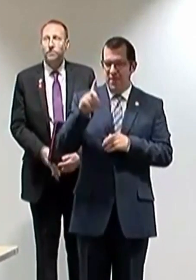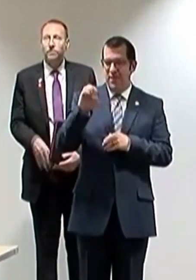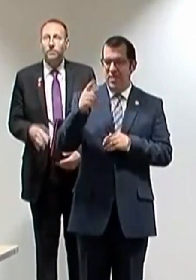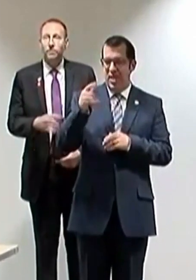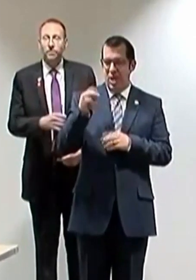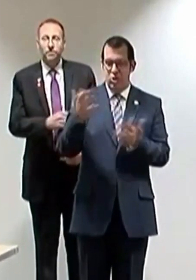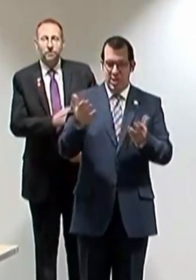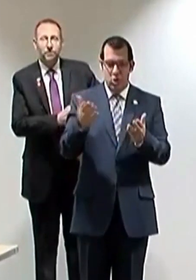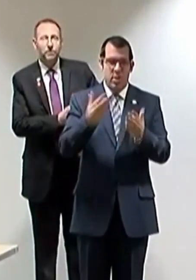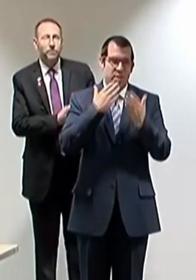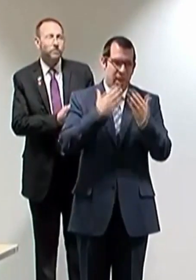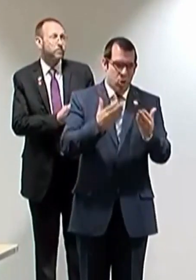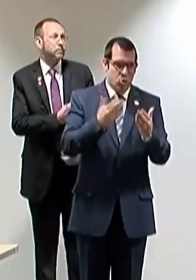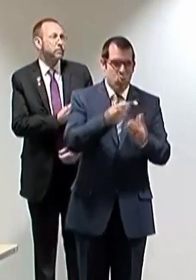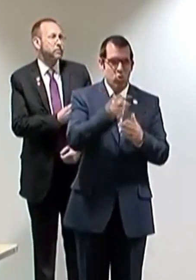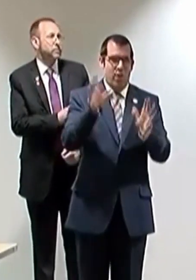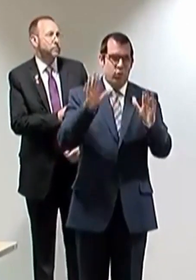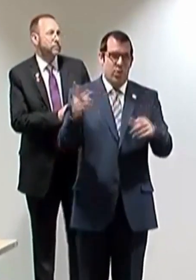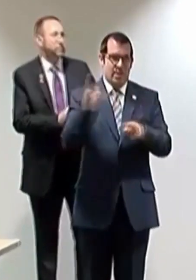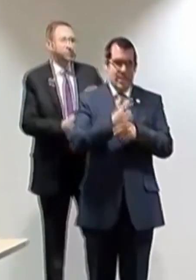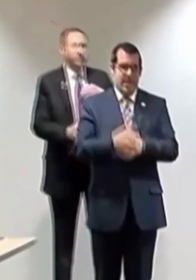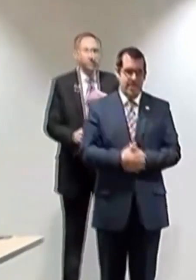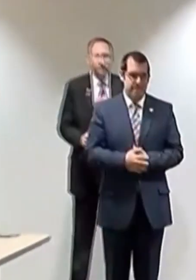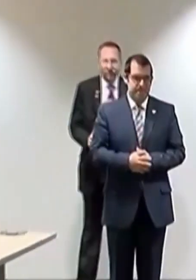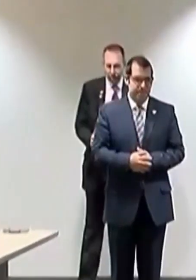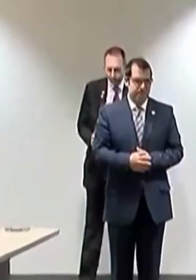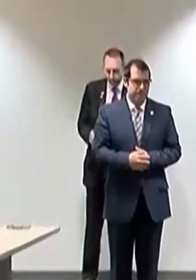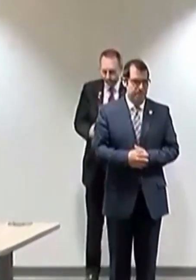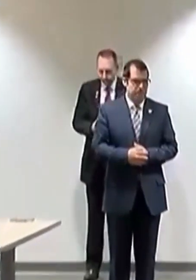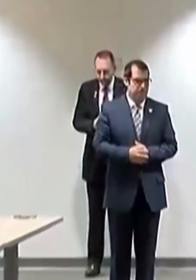as well. Thank you. Y'all have a great day.